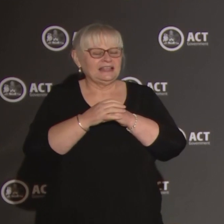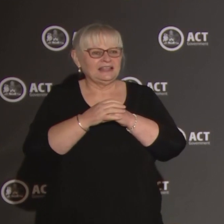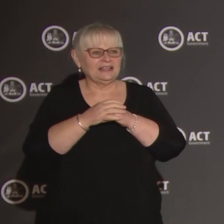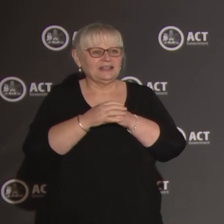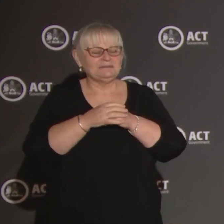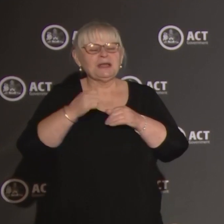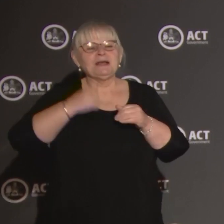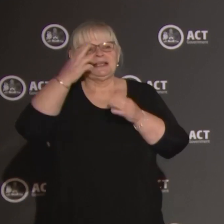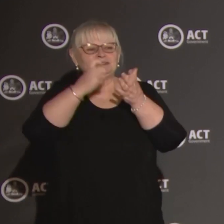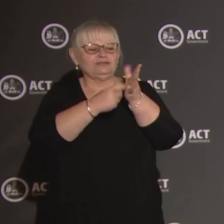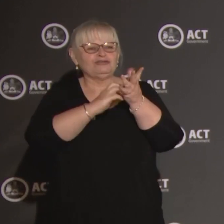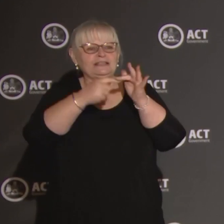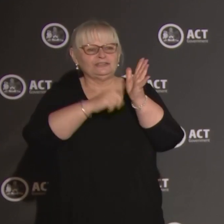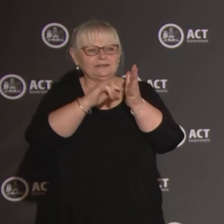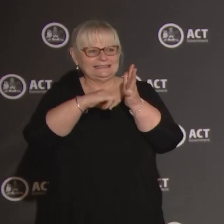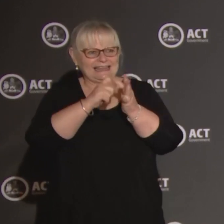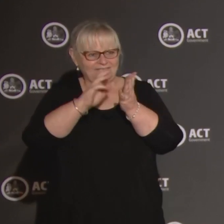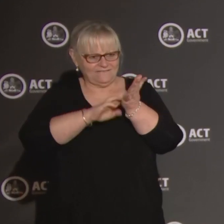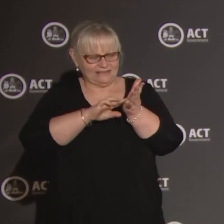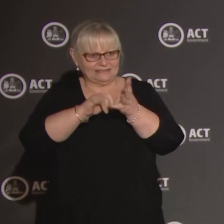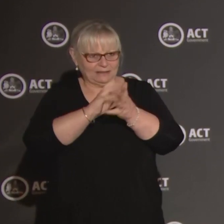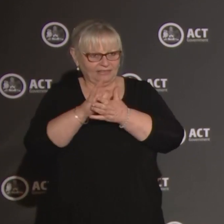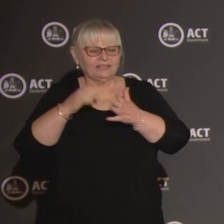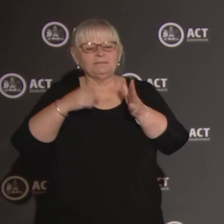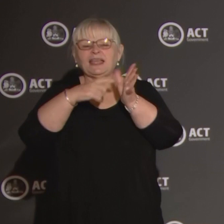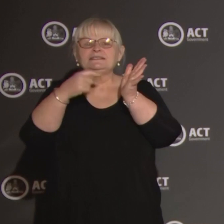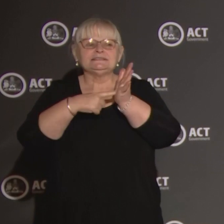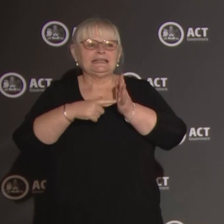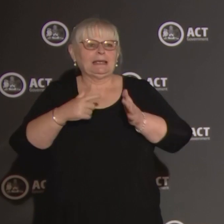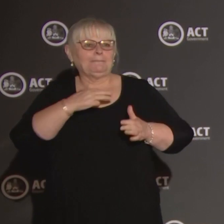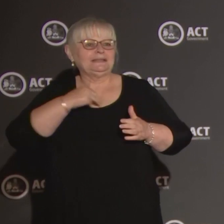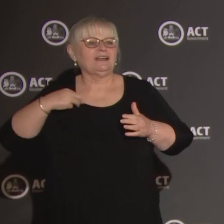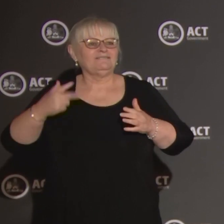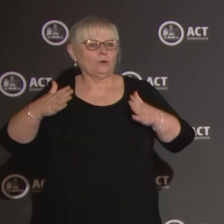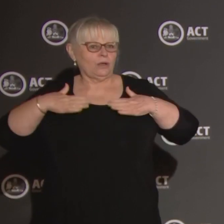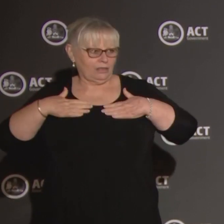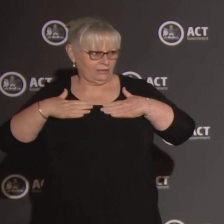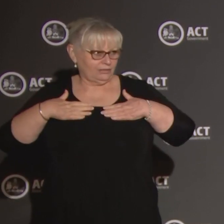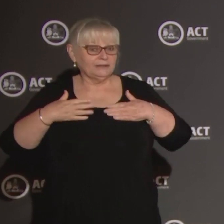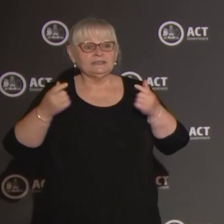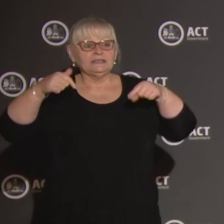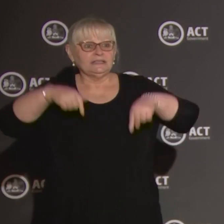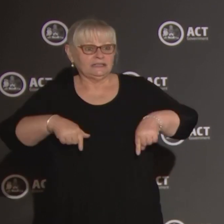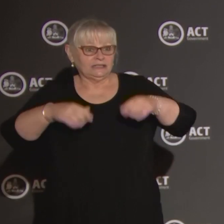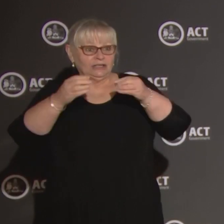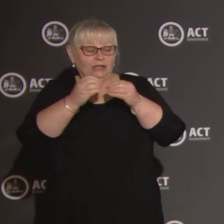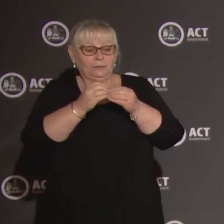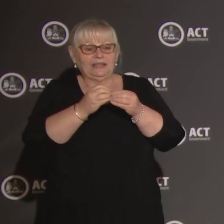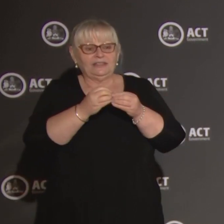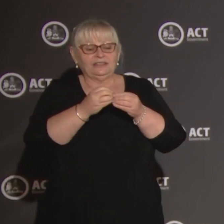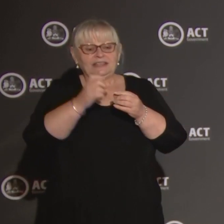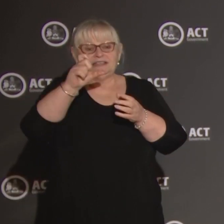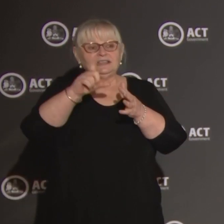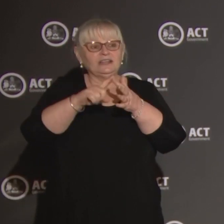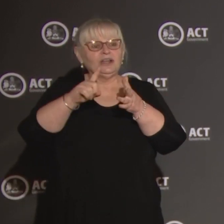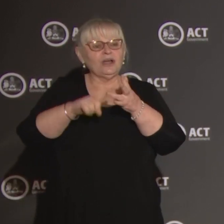Hi, I'm Rachel Stephen-Smith. I'm the ACT Minister for Health, and I'm here with the Interim CEO of